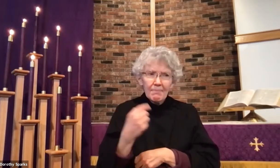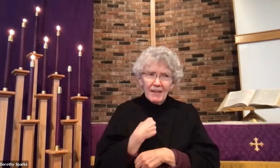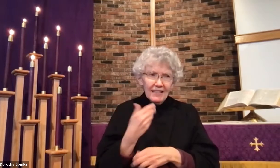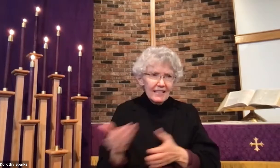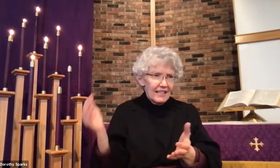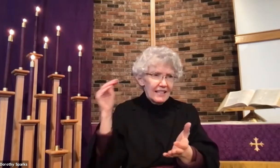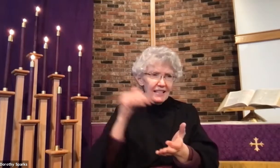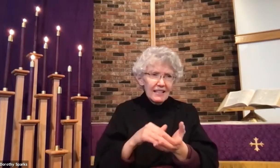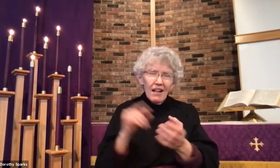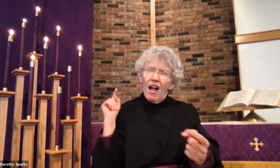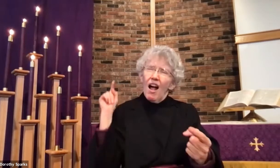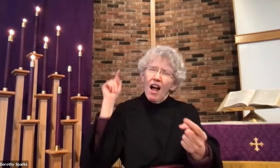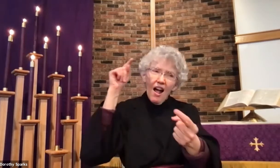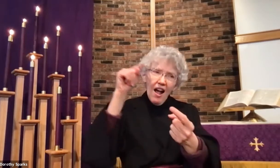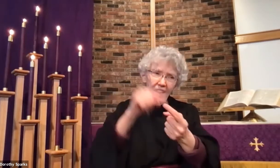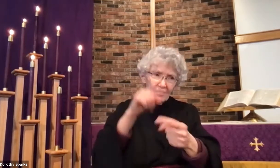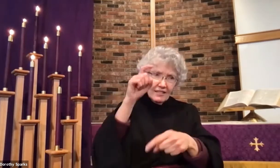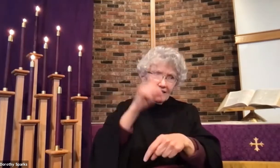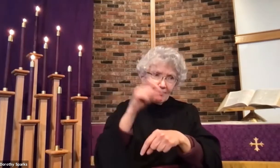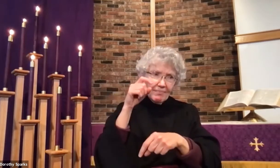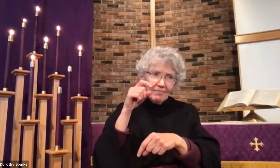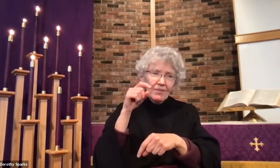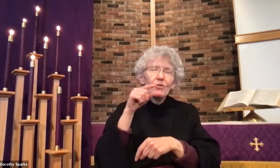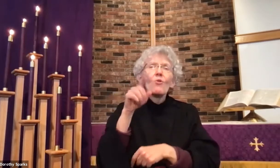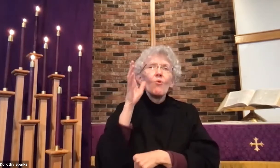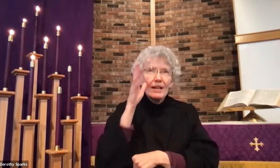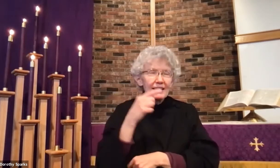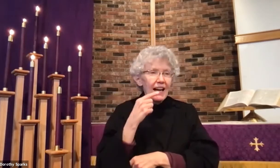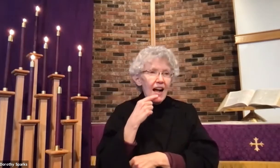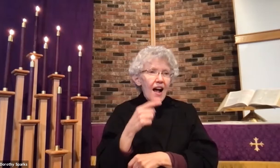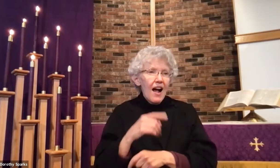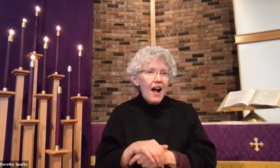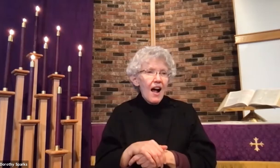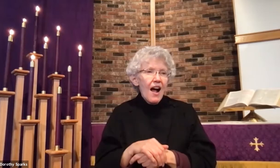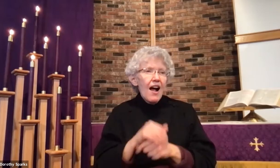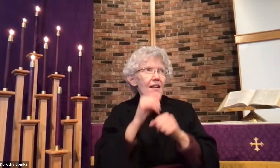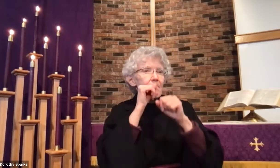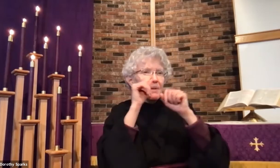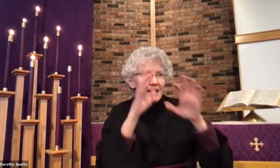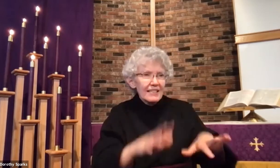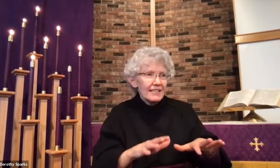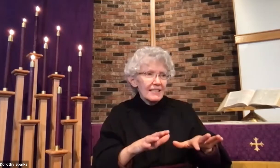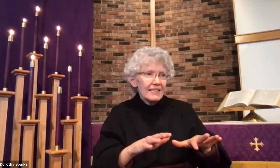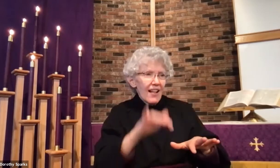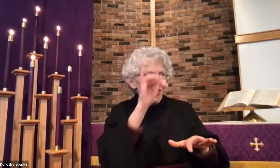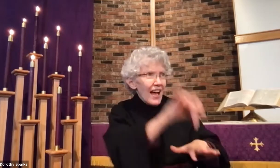I tell you, you will not see me again until the time when you will say,